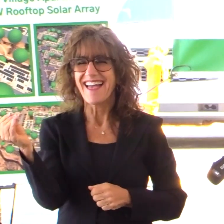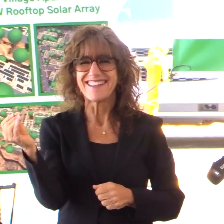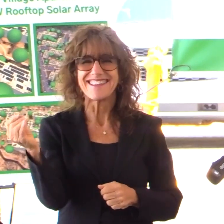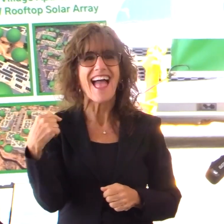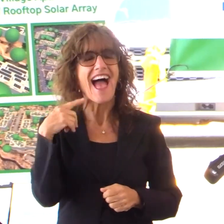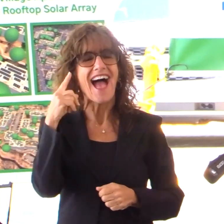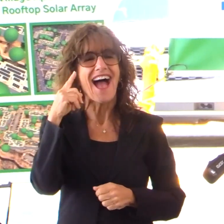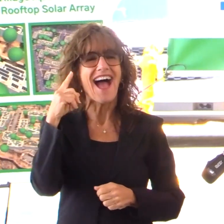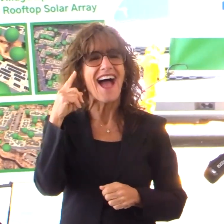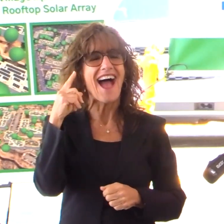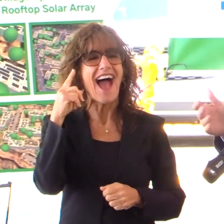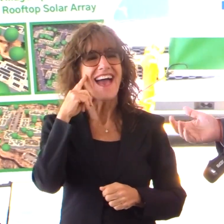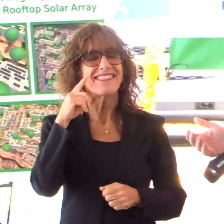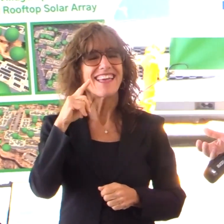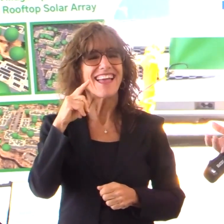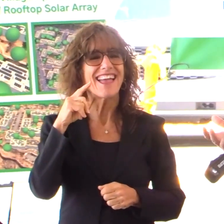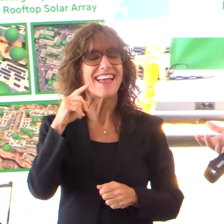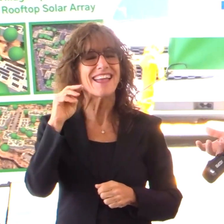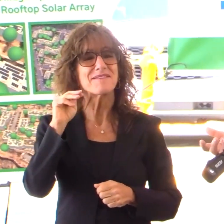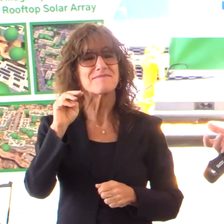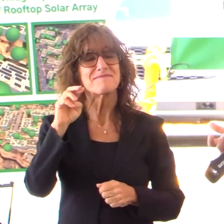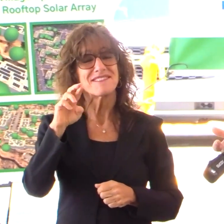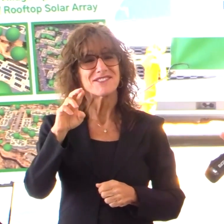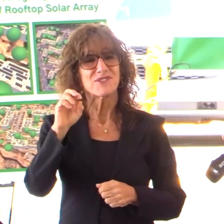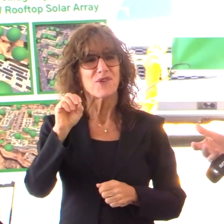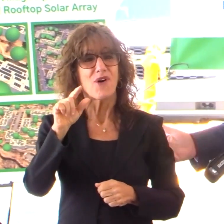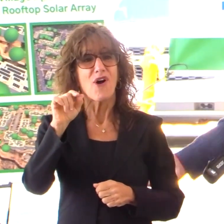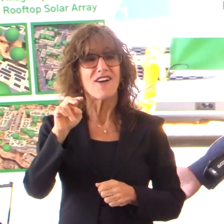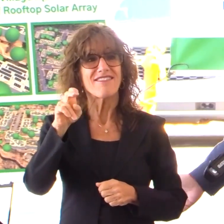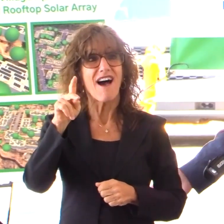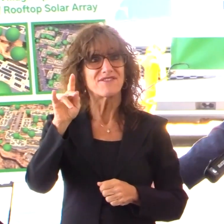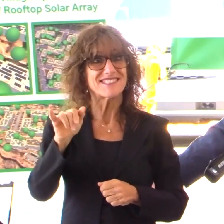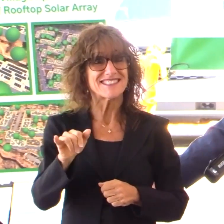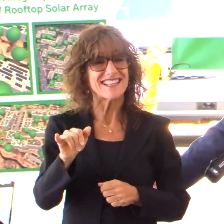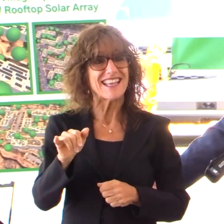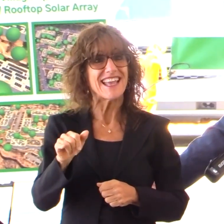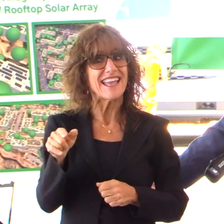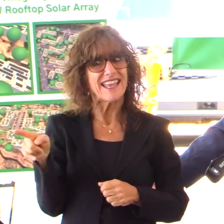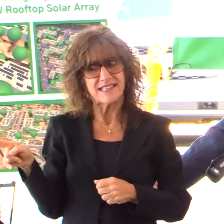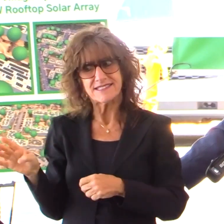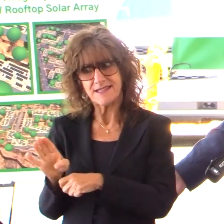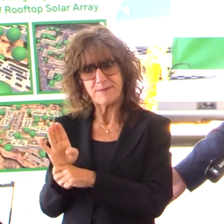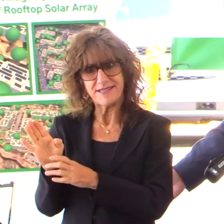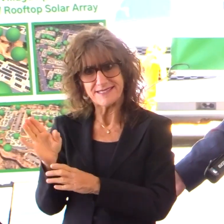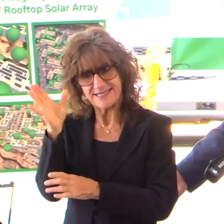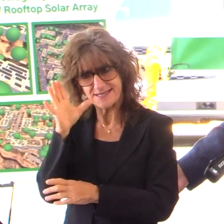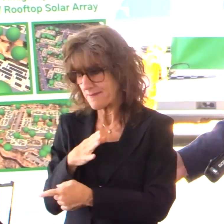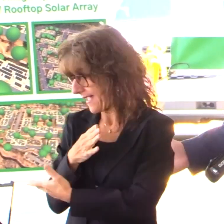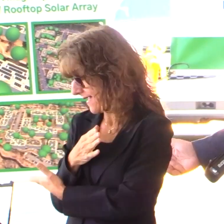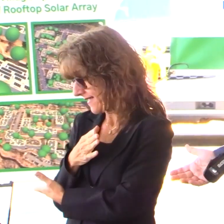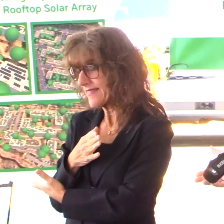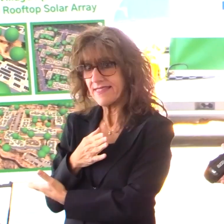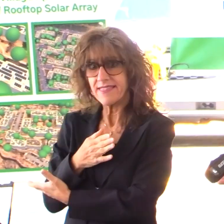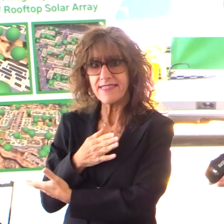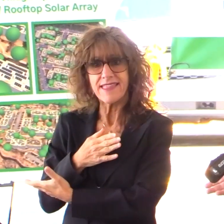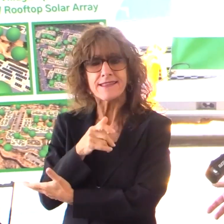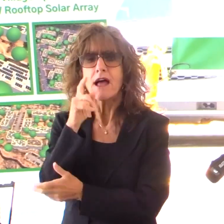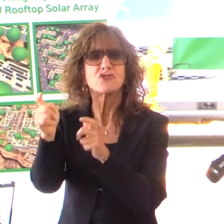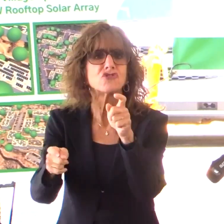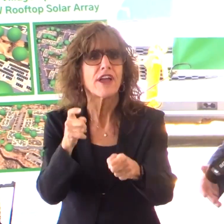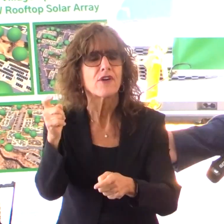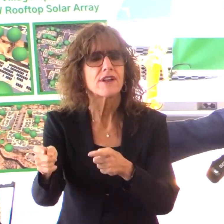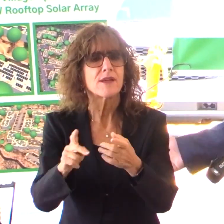And I think, you know, Mr. Olofsky is a good ambassador for this because he's a businessman at the end of the day. This is not a charity